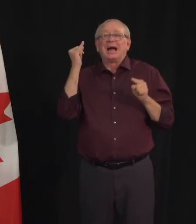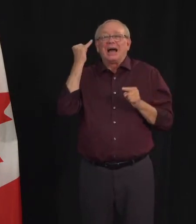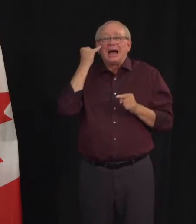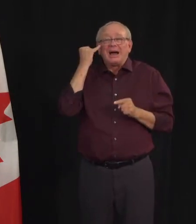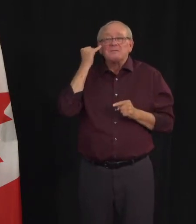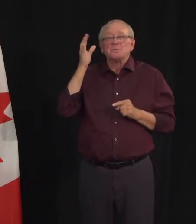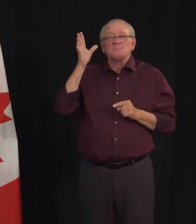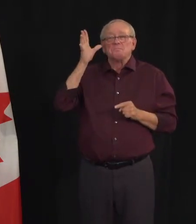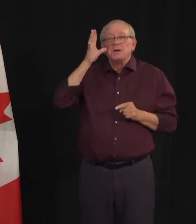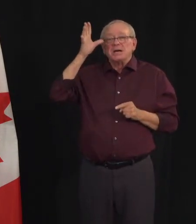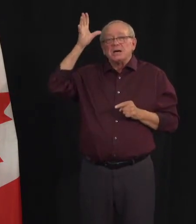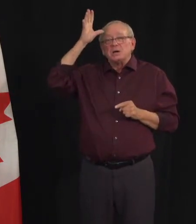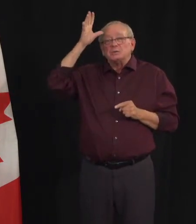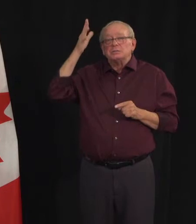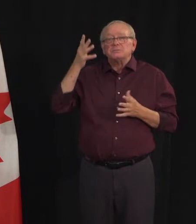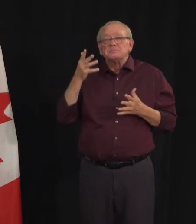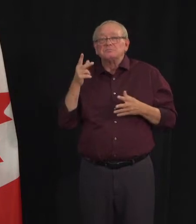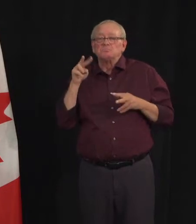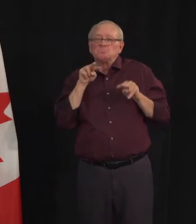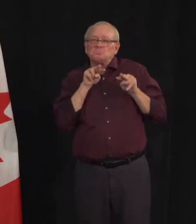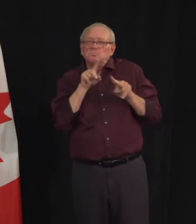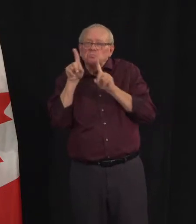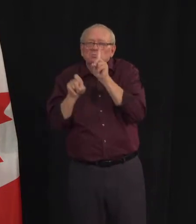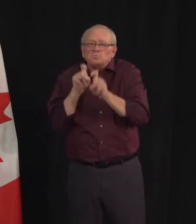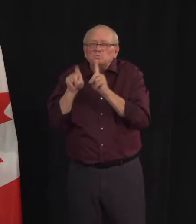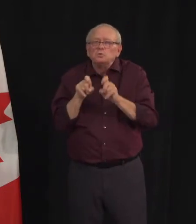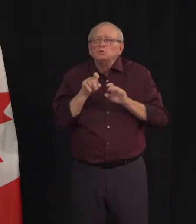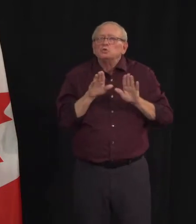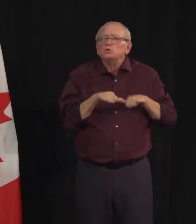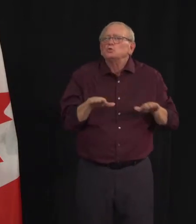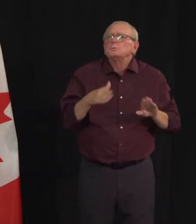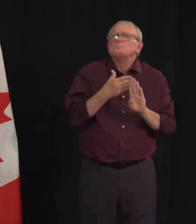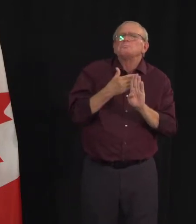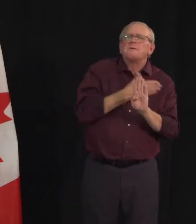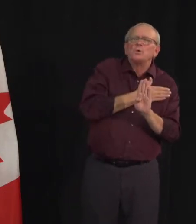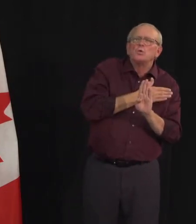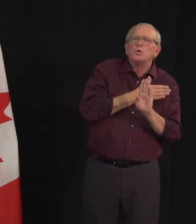children before starting an activity. So when children are screened in the morning